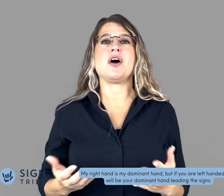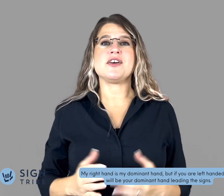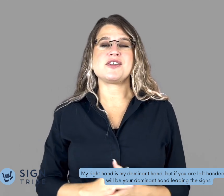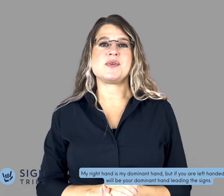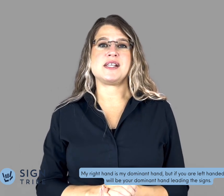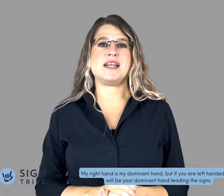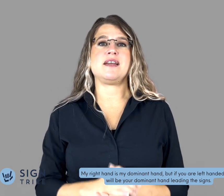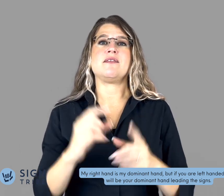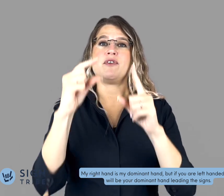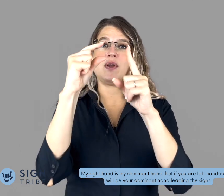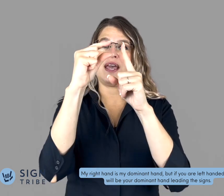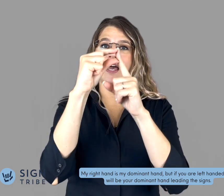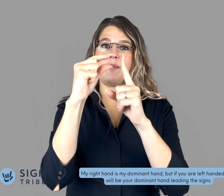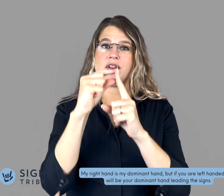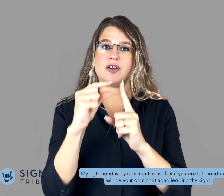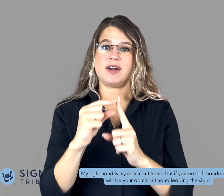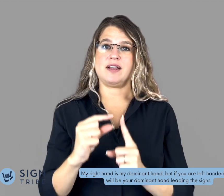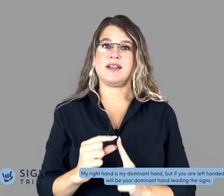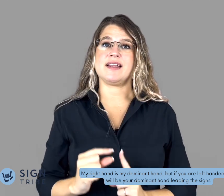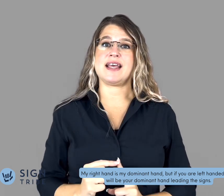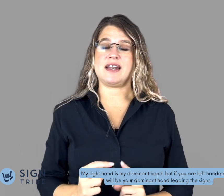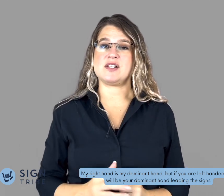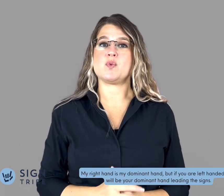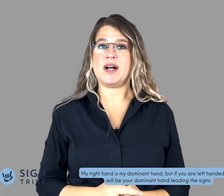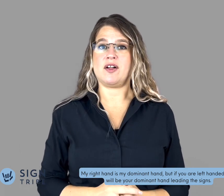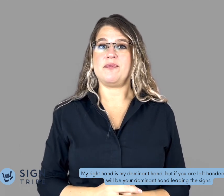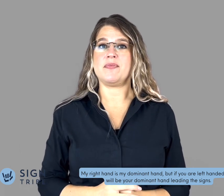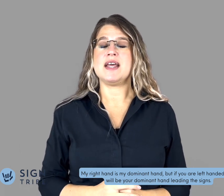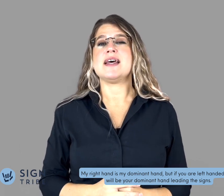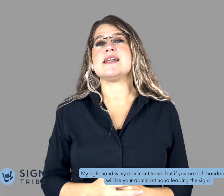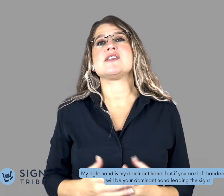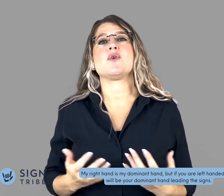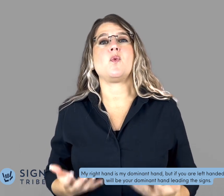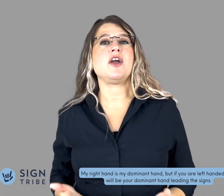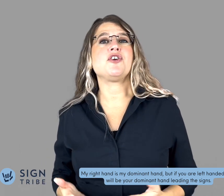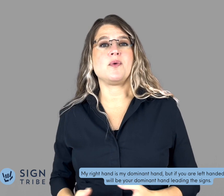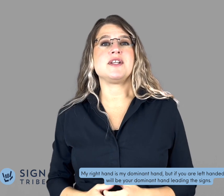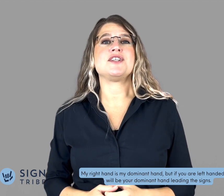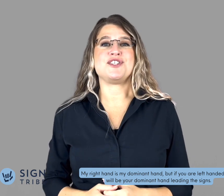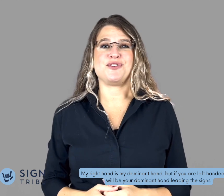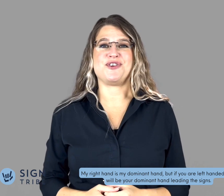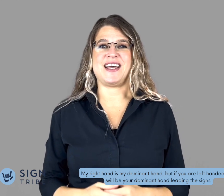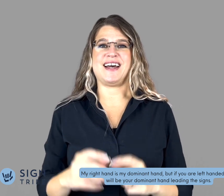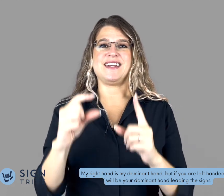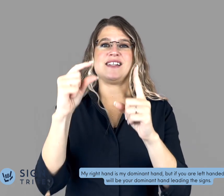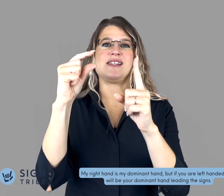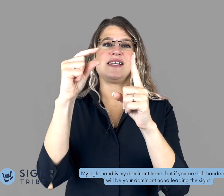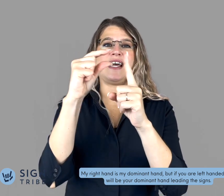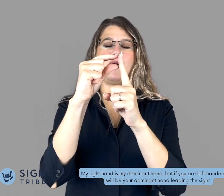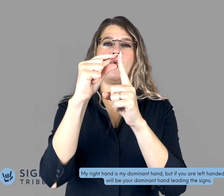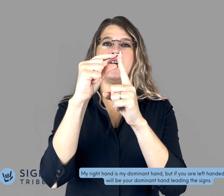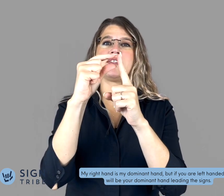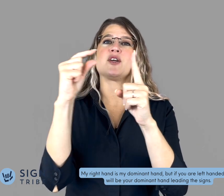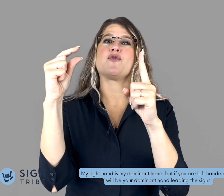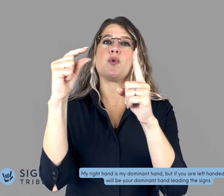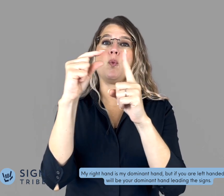also see vocabulary like that as well. And so what you're going to do for that is tap once like for